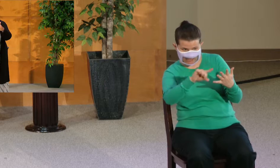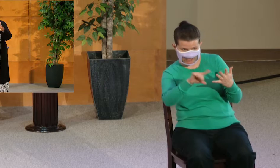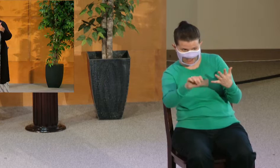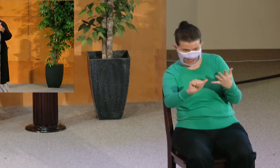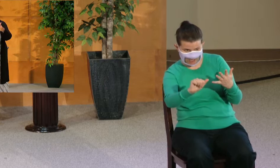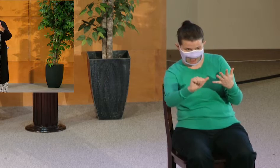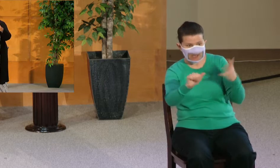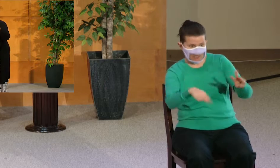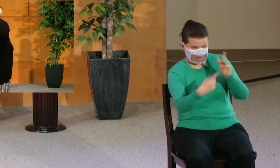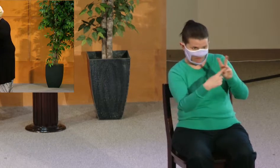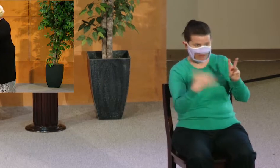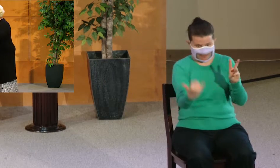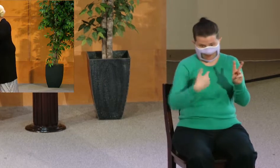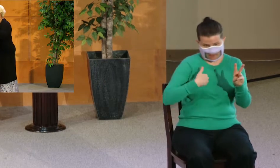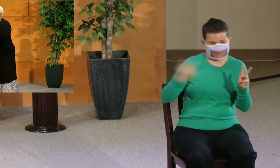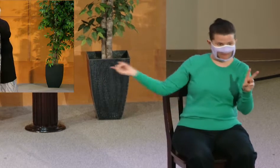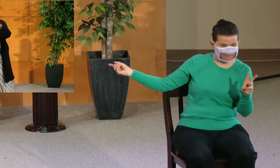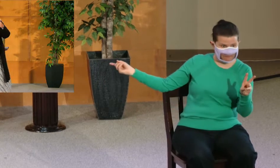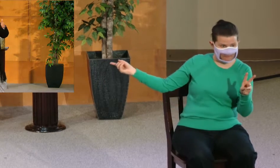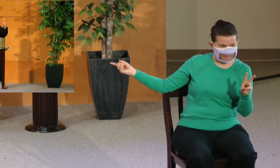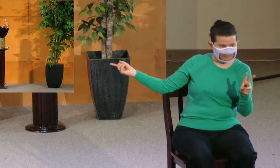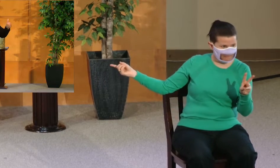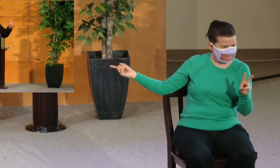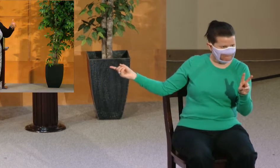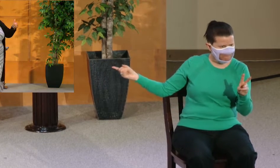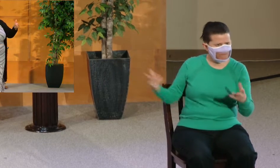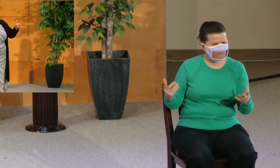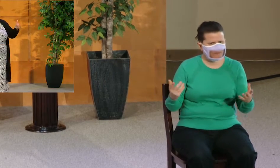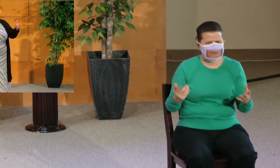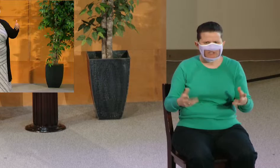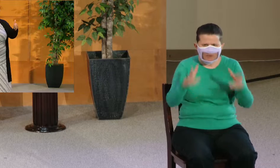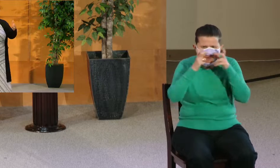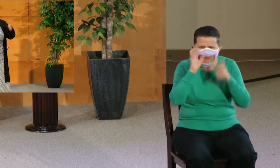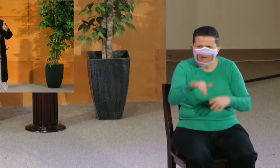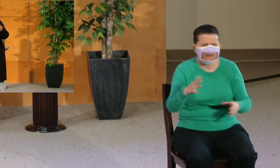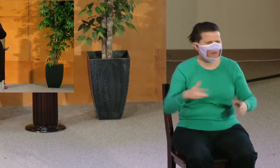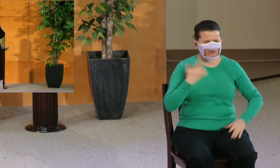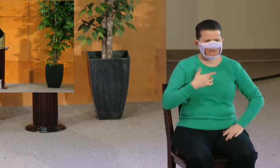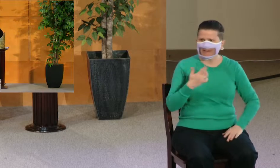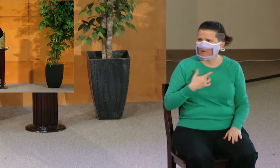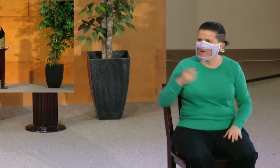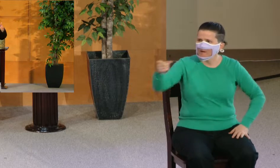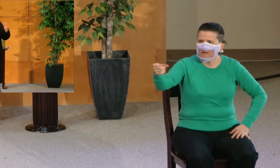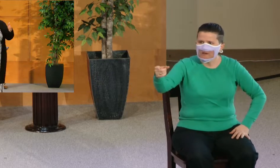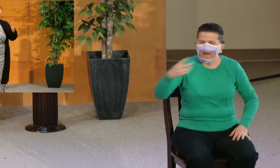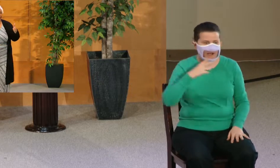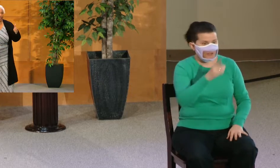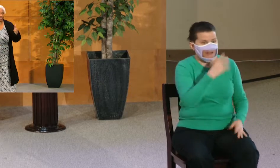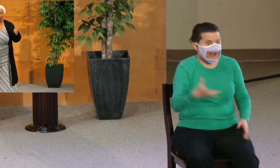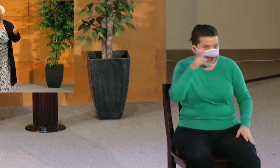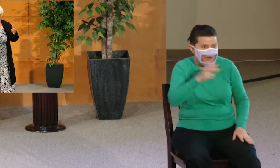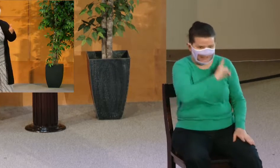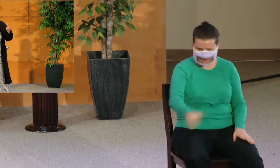here. When you hear that, what do you feel? What do you think? I heard damn, yes. What